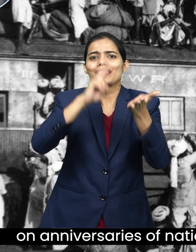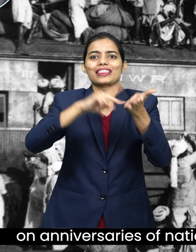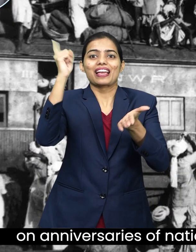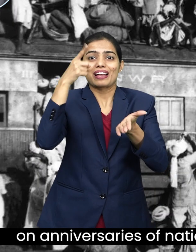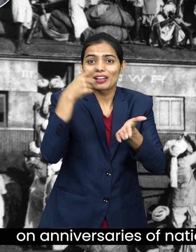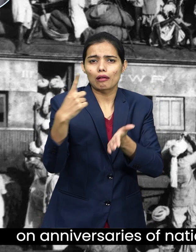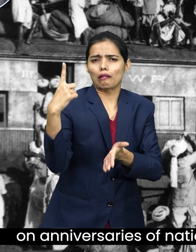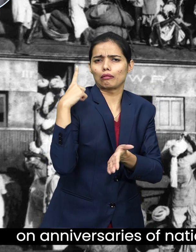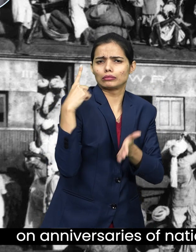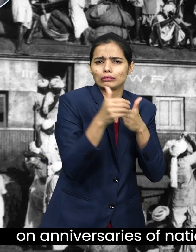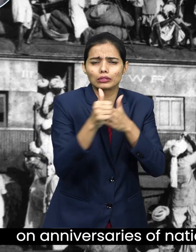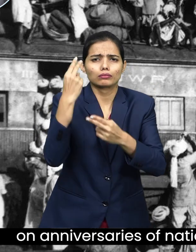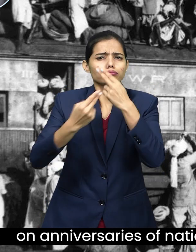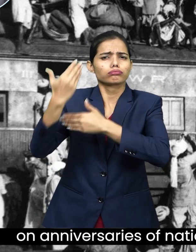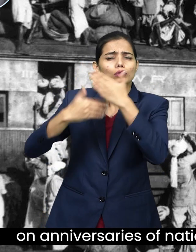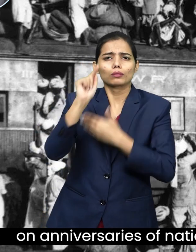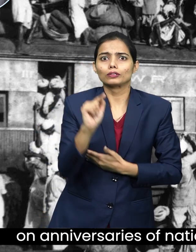events.